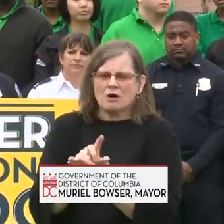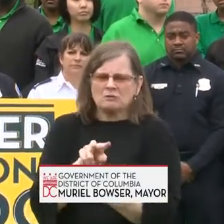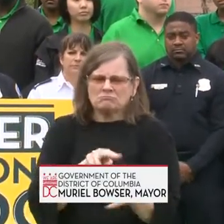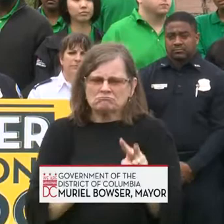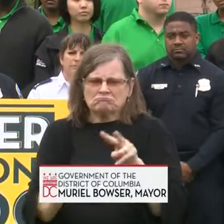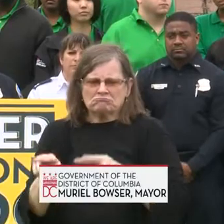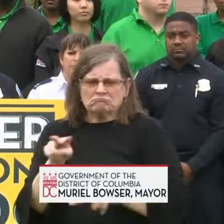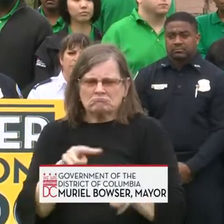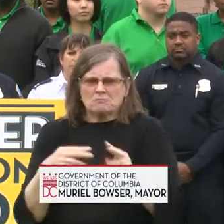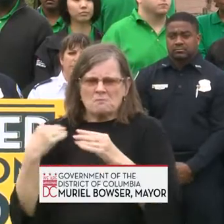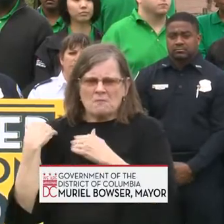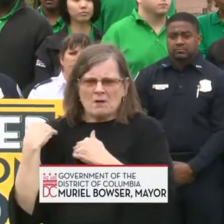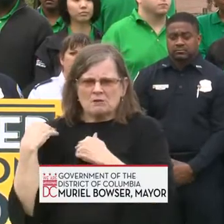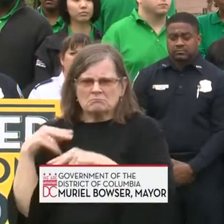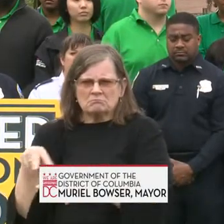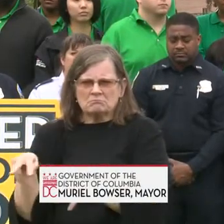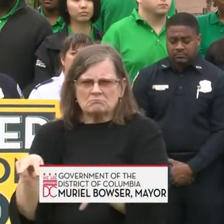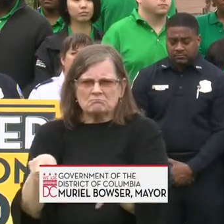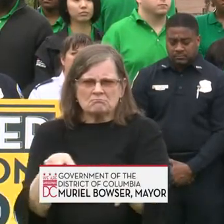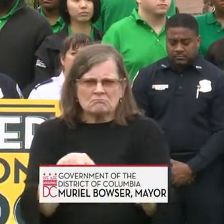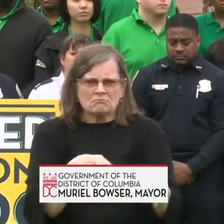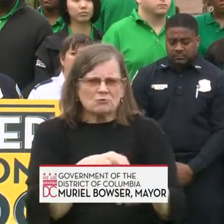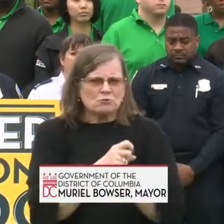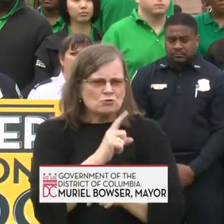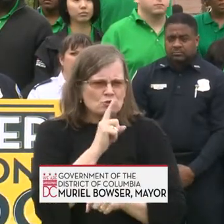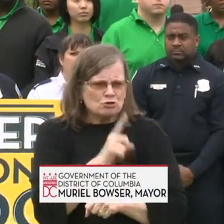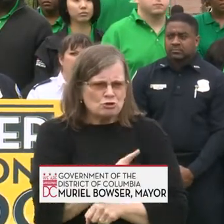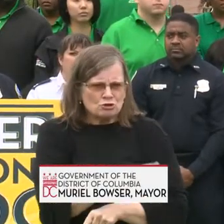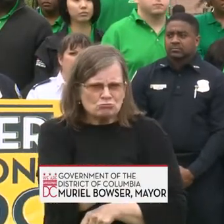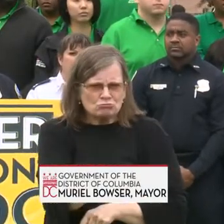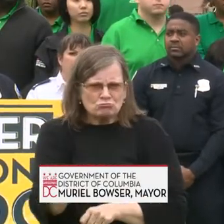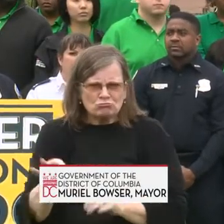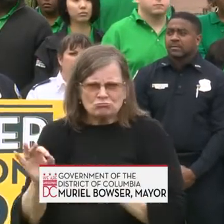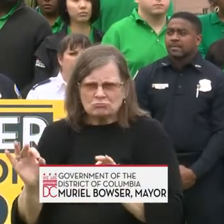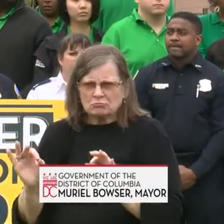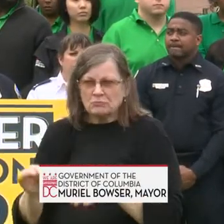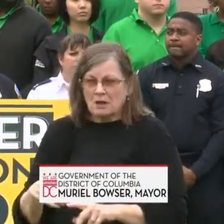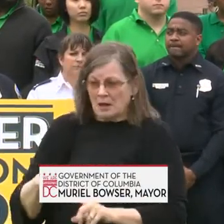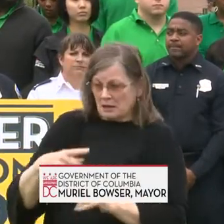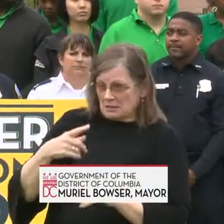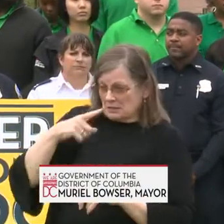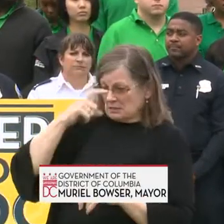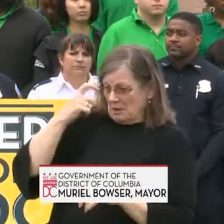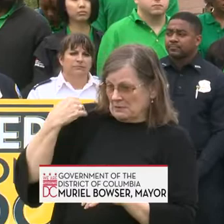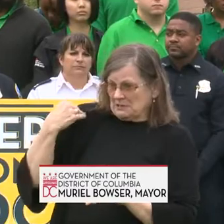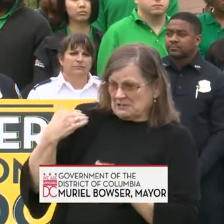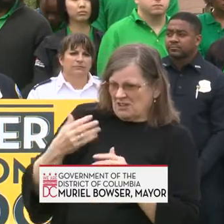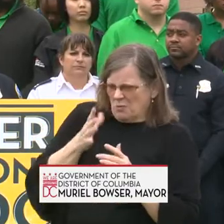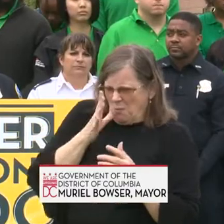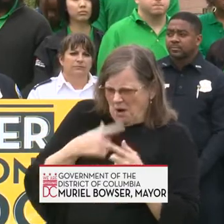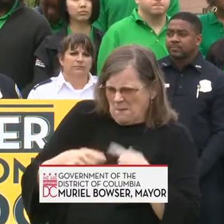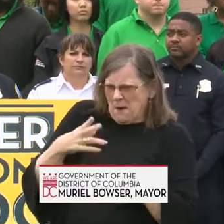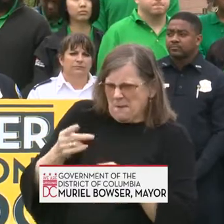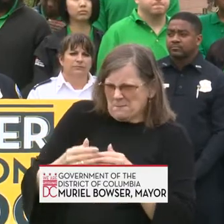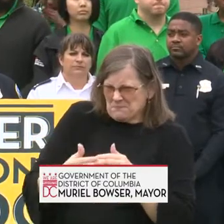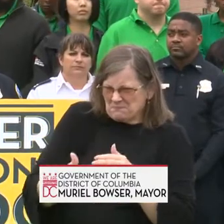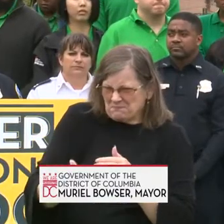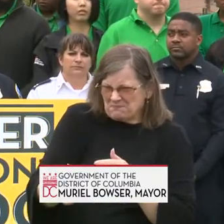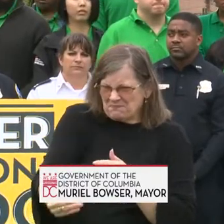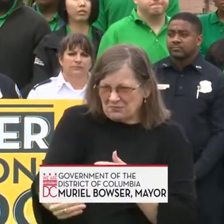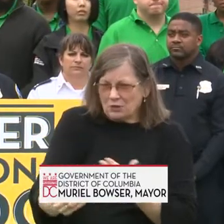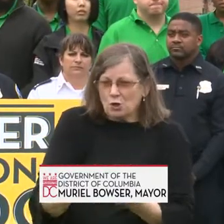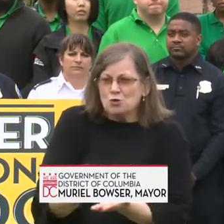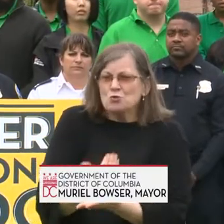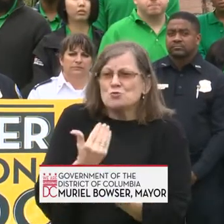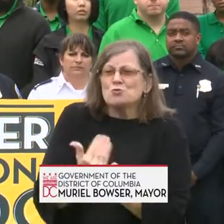for coordinating resources to that area. Throughout the summer months, we focus resources and utilize the latest technology to